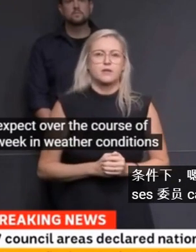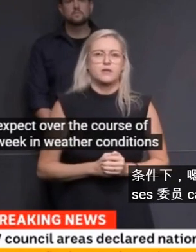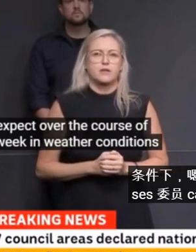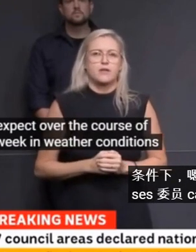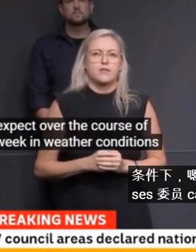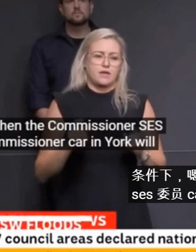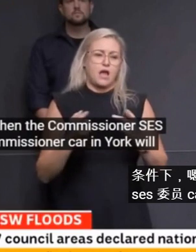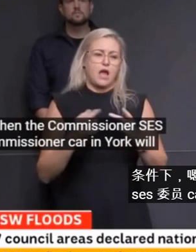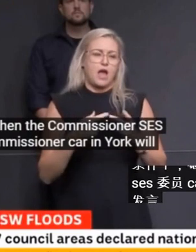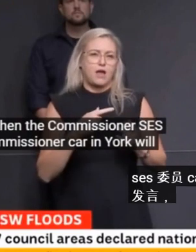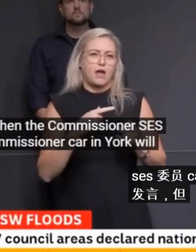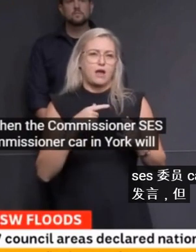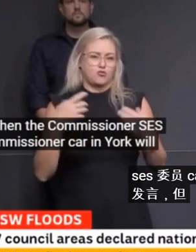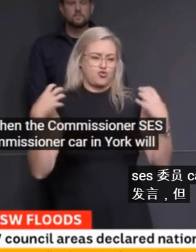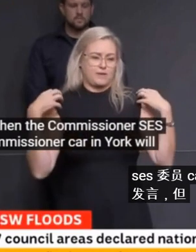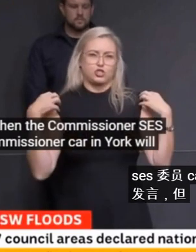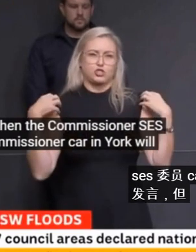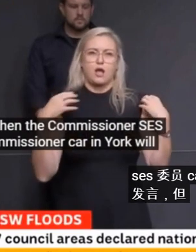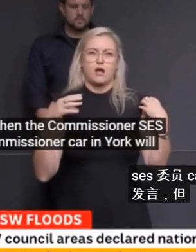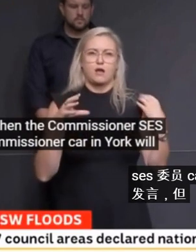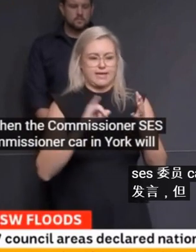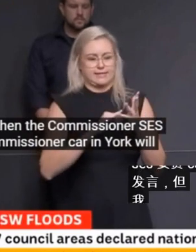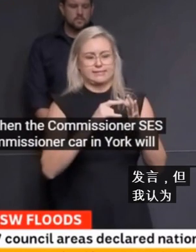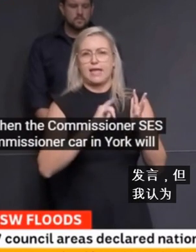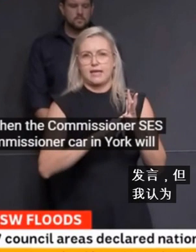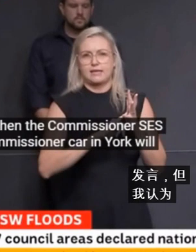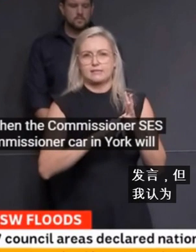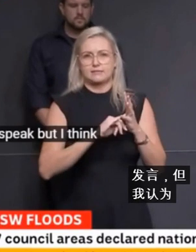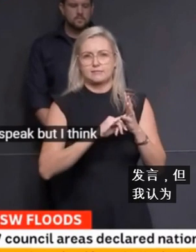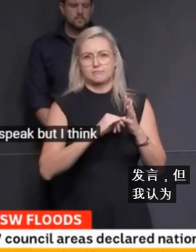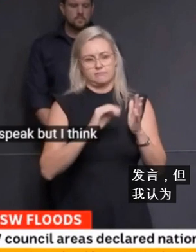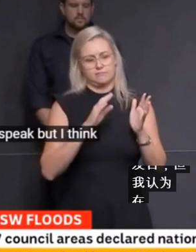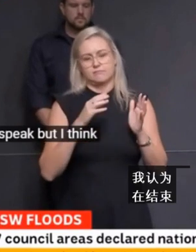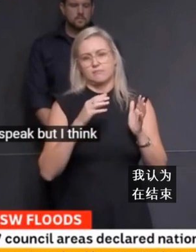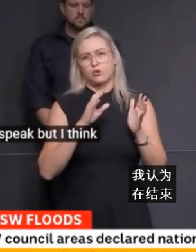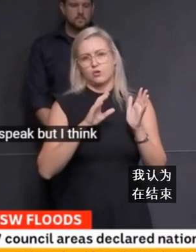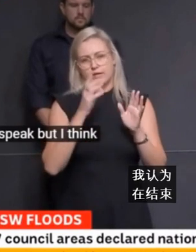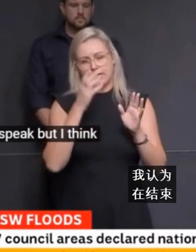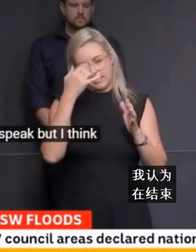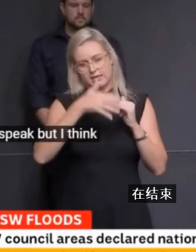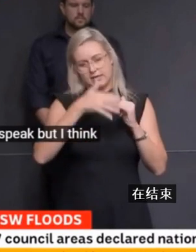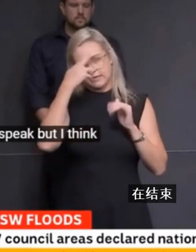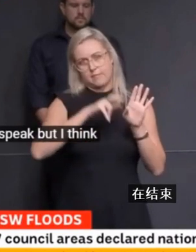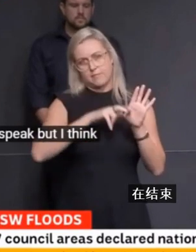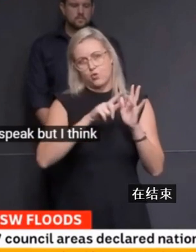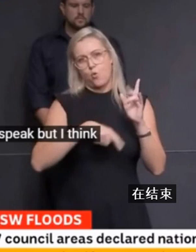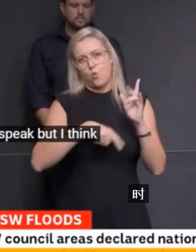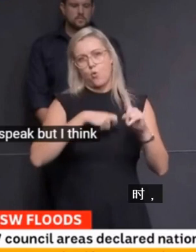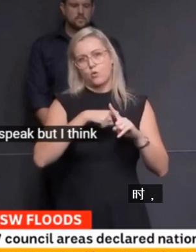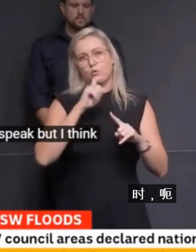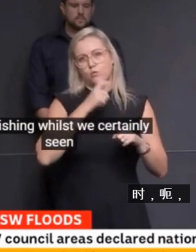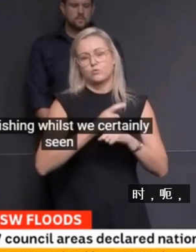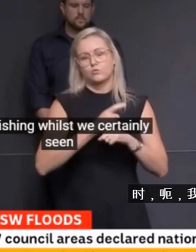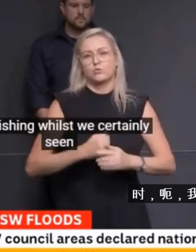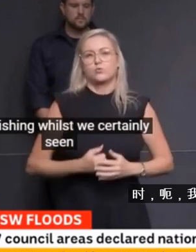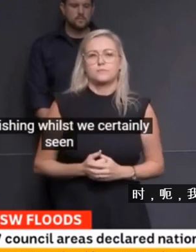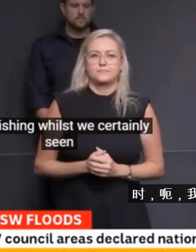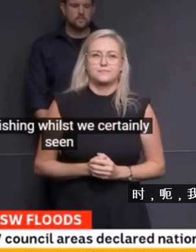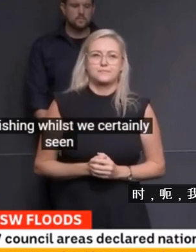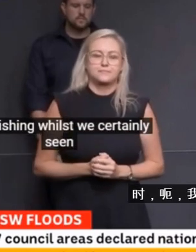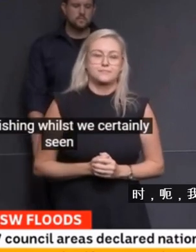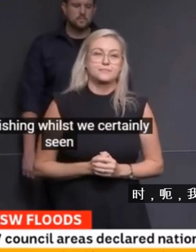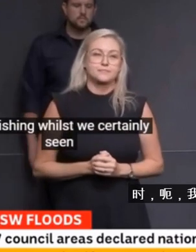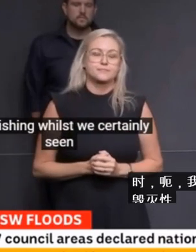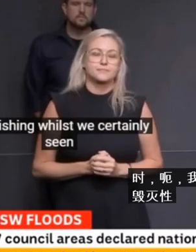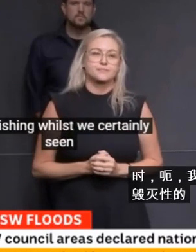Commissioner Carlene York will also speak. But I think in finishing, whilst we've